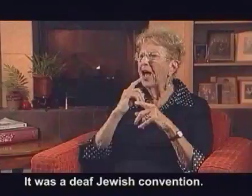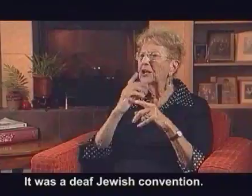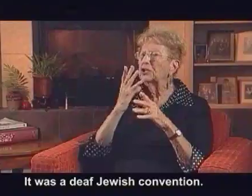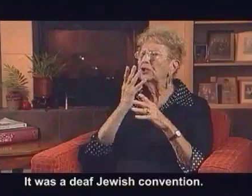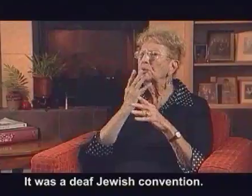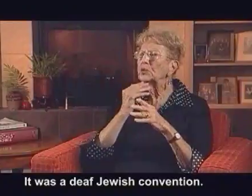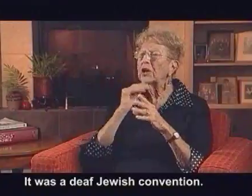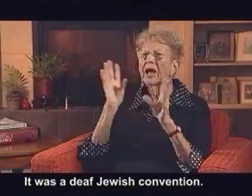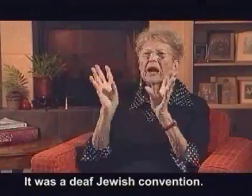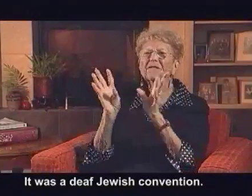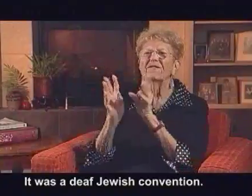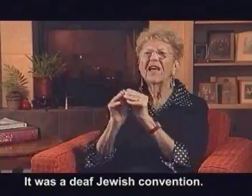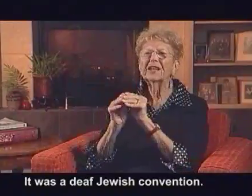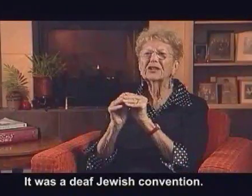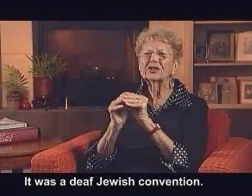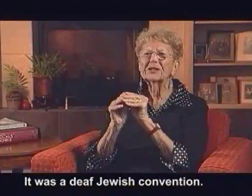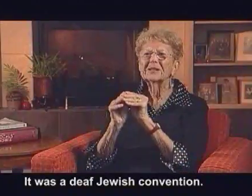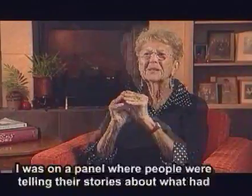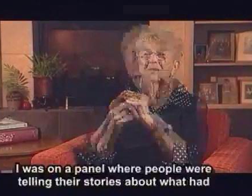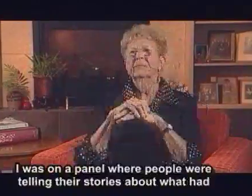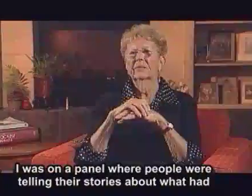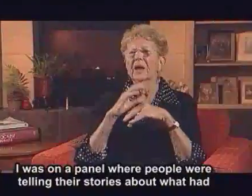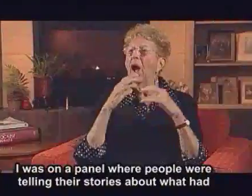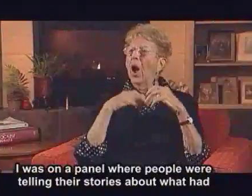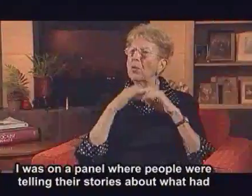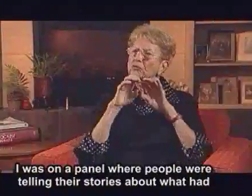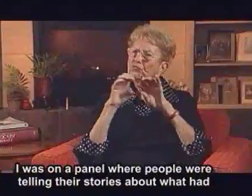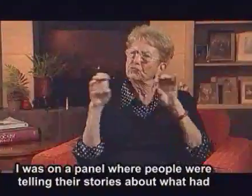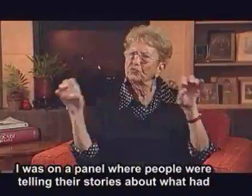It was a deaf Jewish convention.